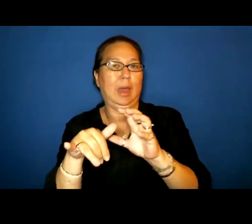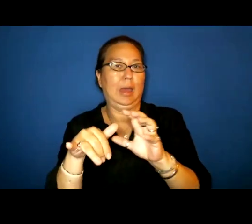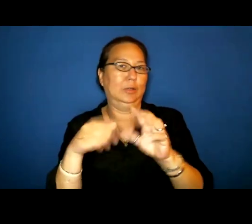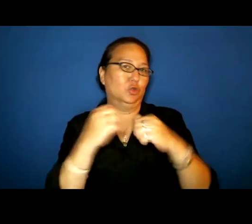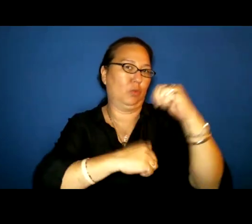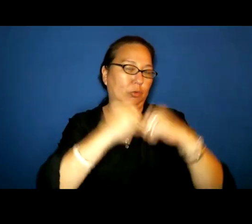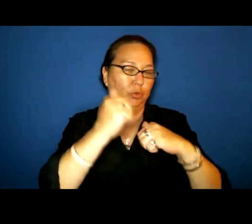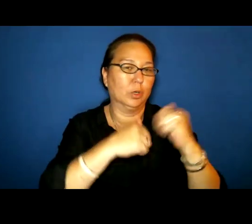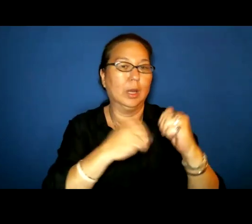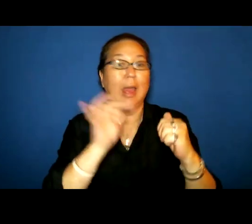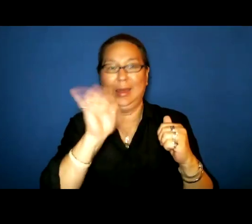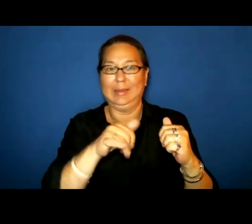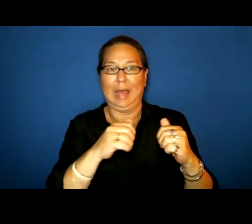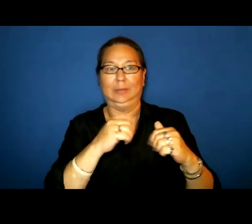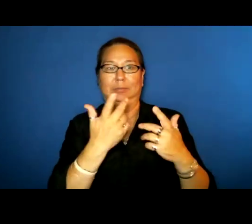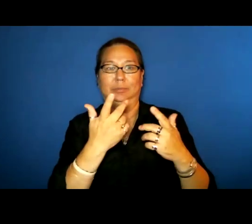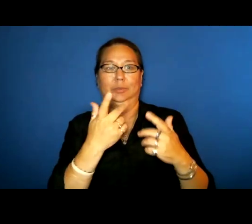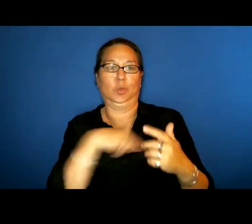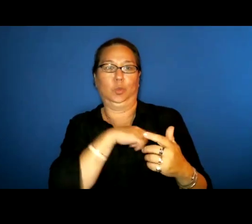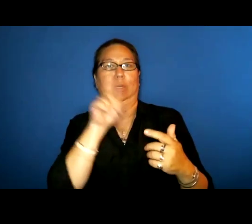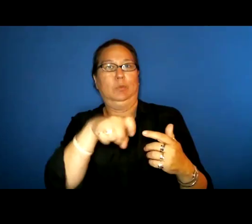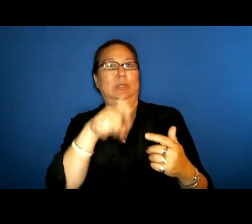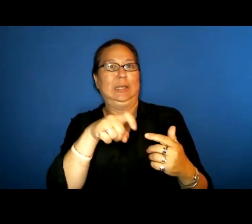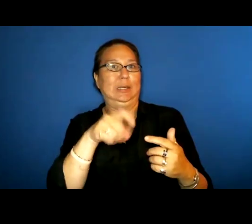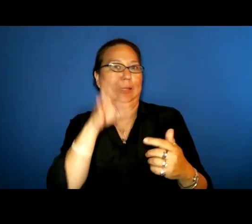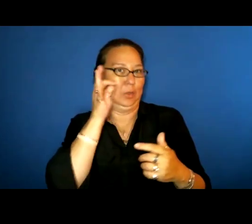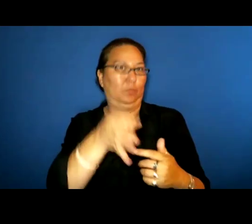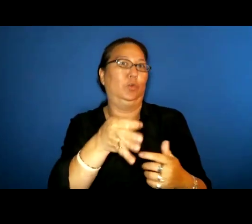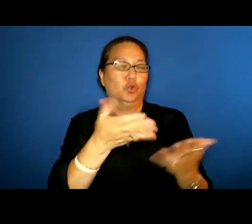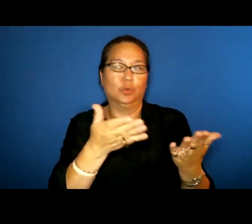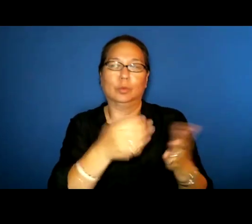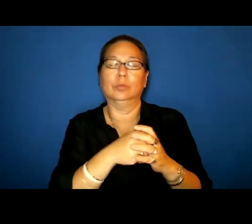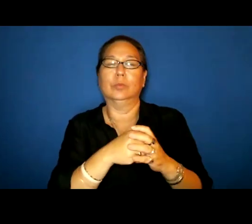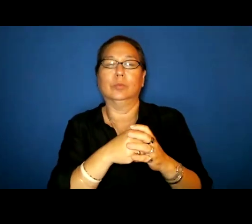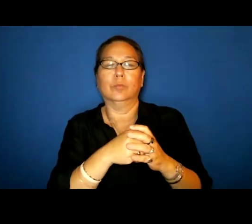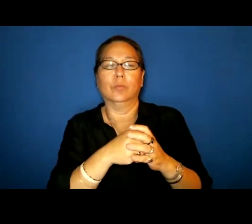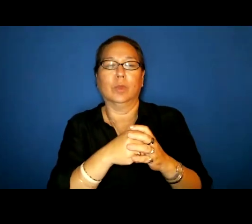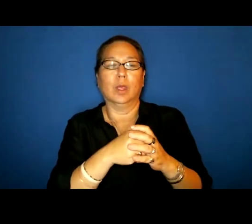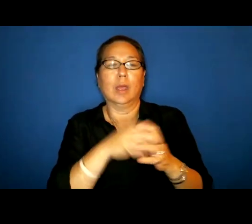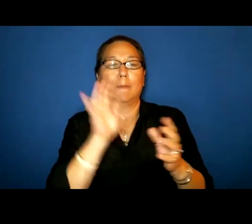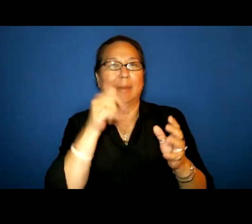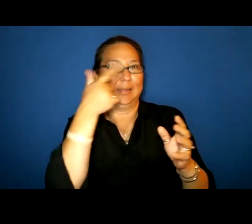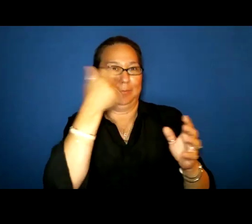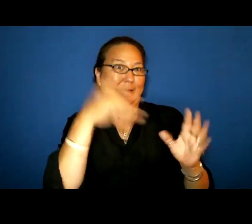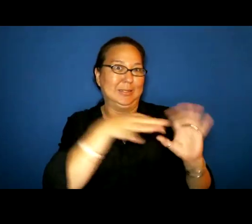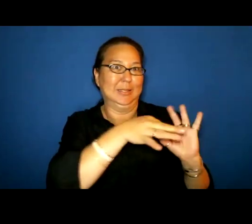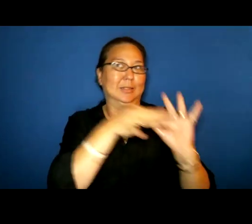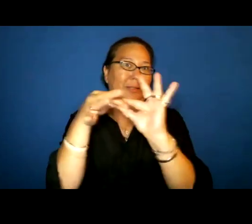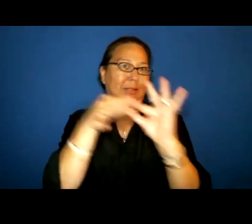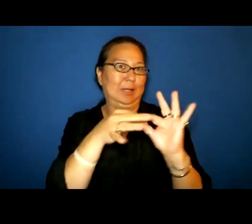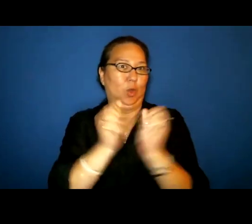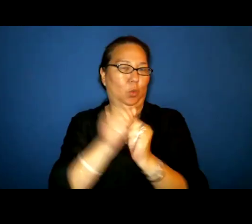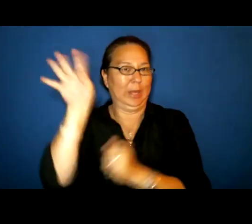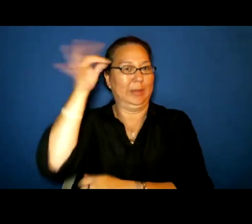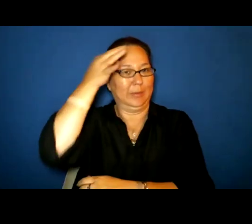at some point in the future. This is all unfortunately so tied to policy, federal policy. And so there will be a swing at